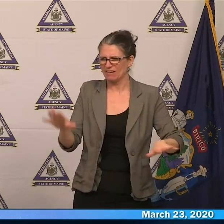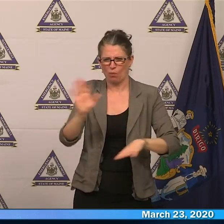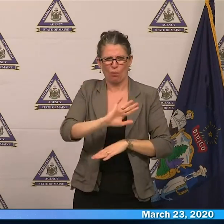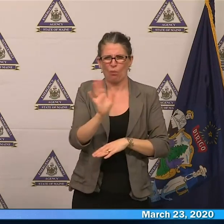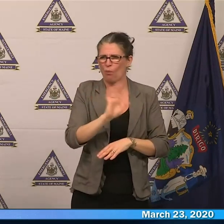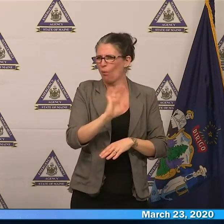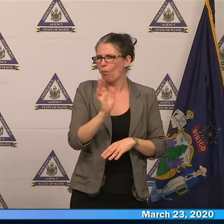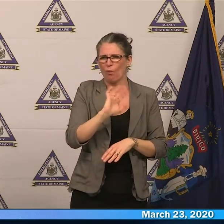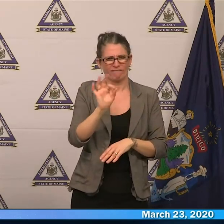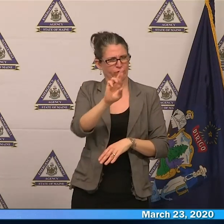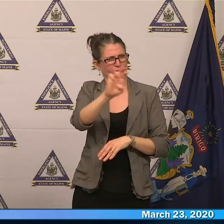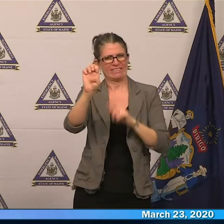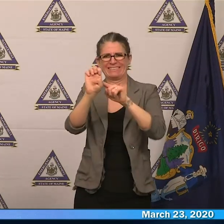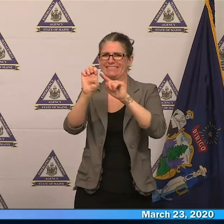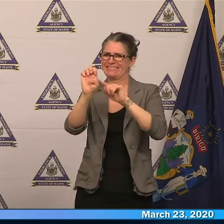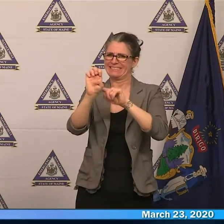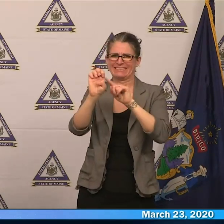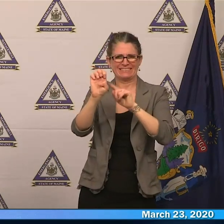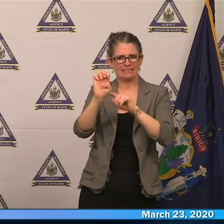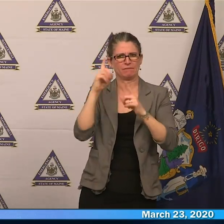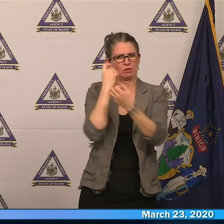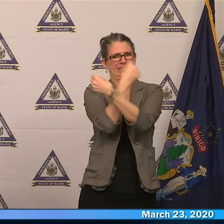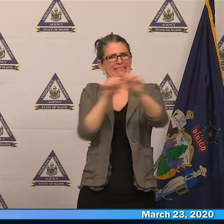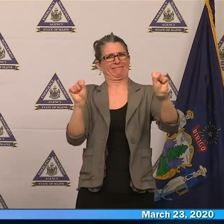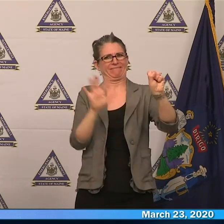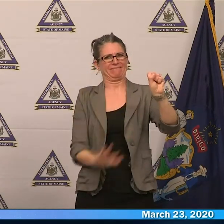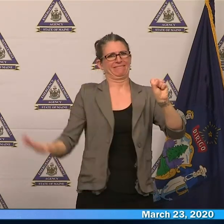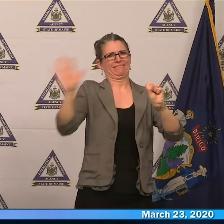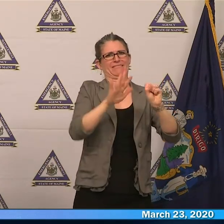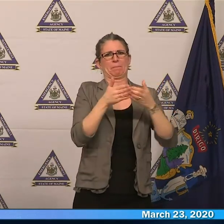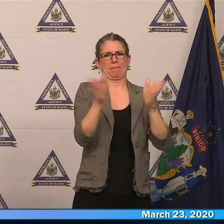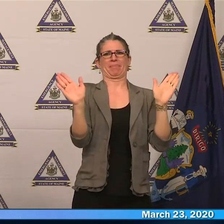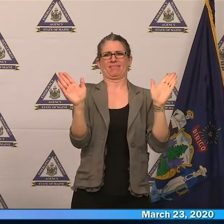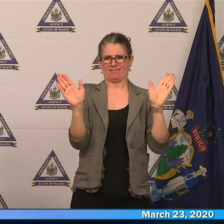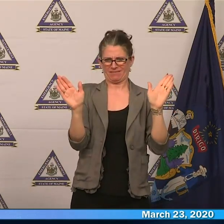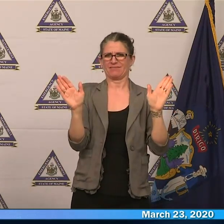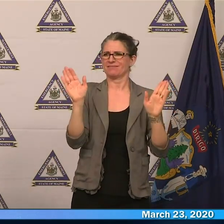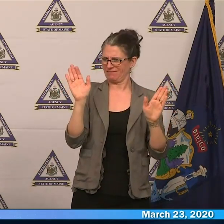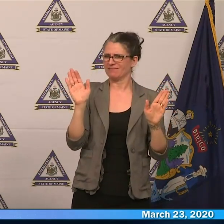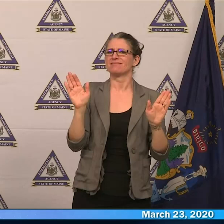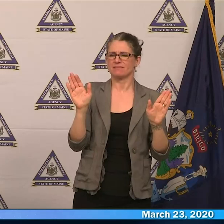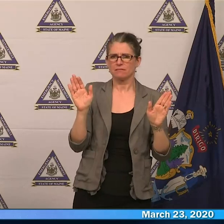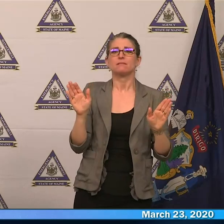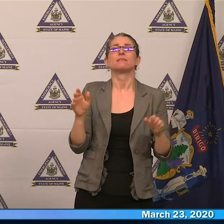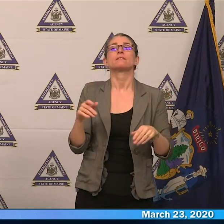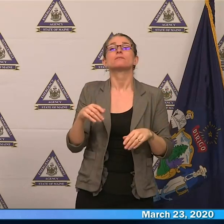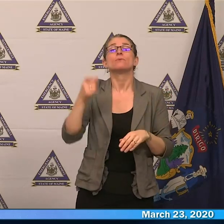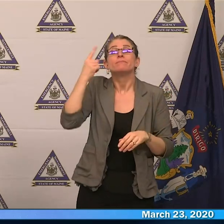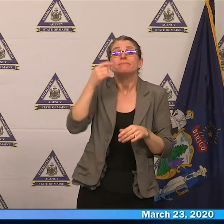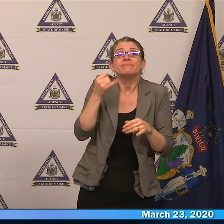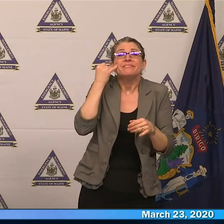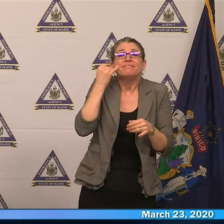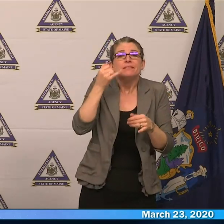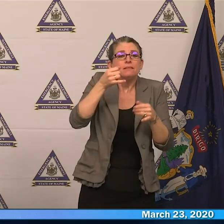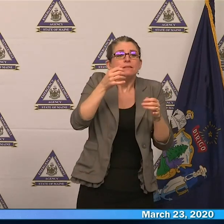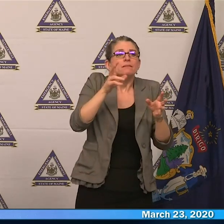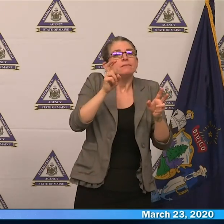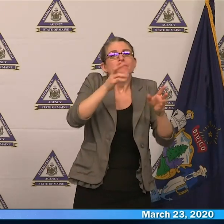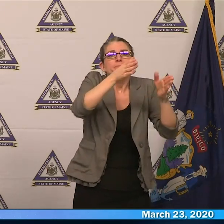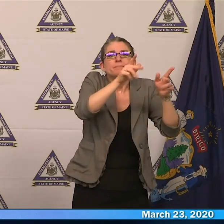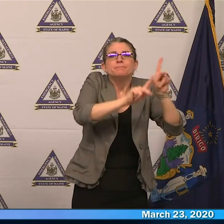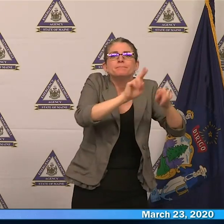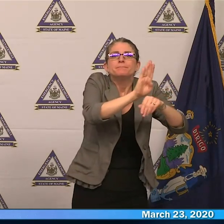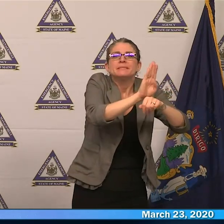protective equipment, it really does vary by the type of facility. For example, with the community that we talked about last night, they wanted to